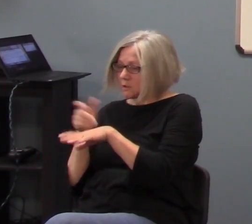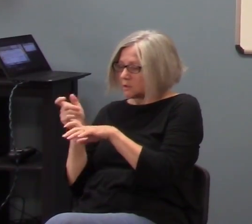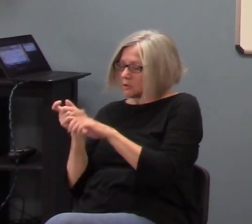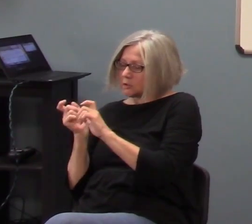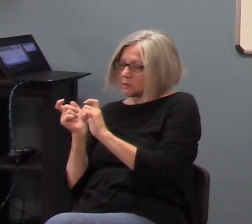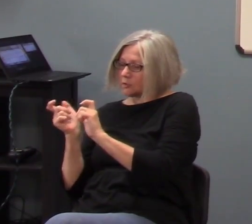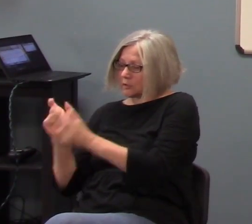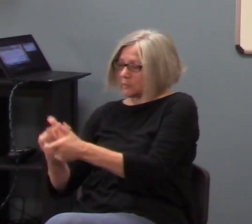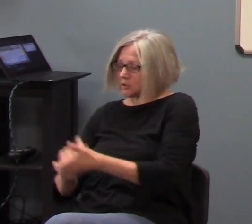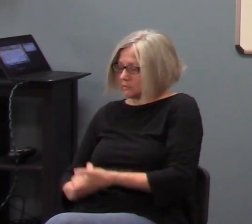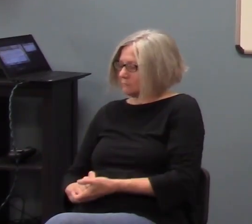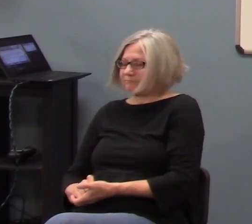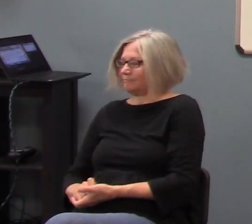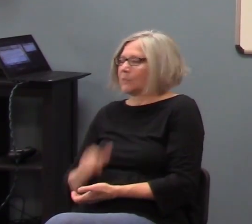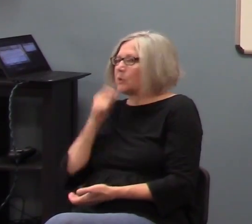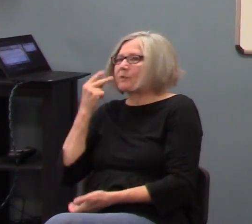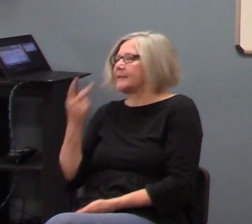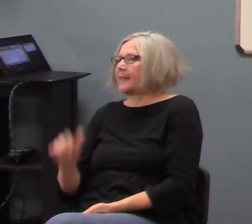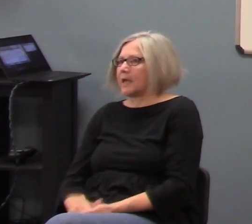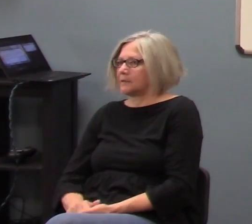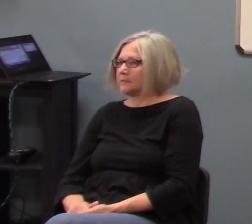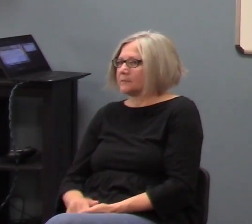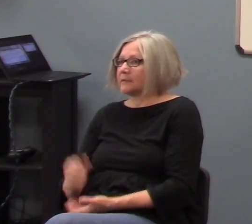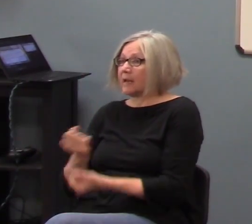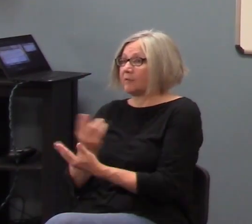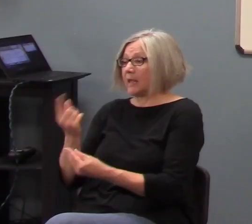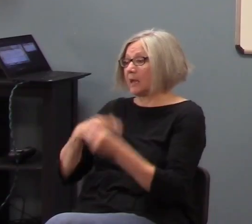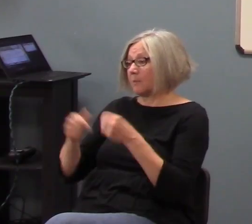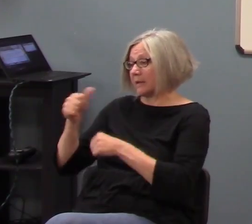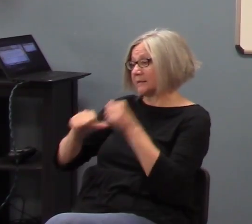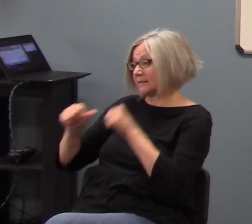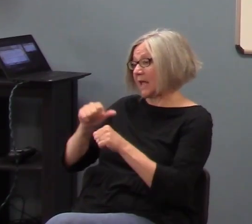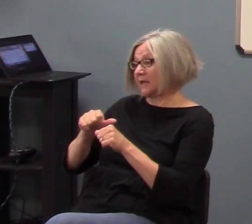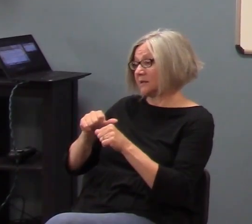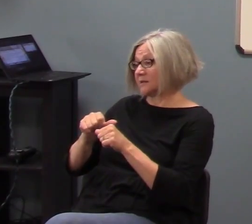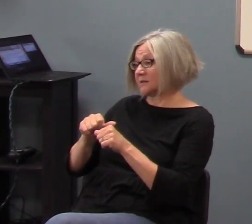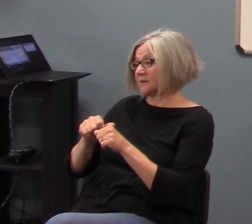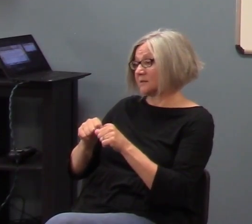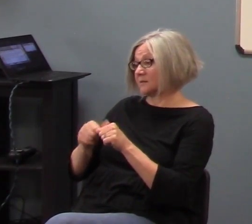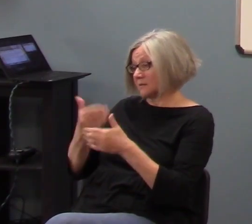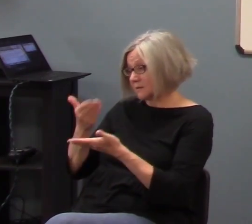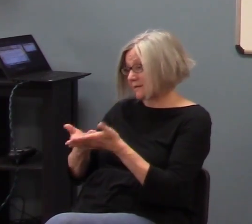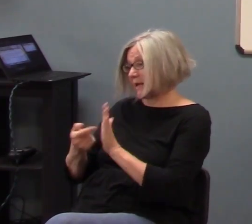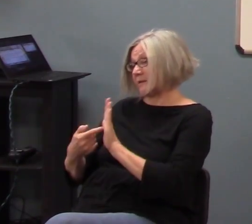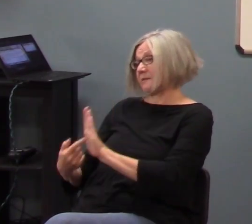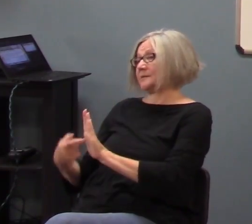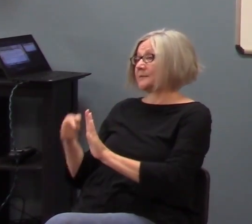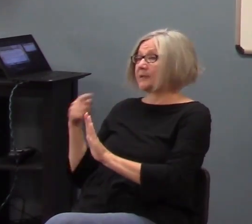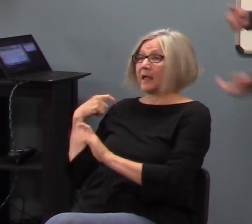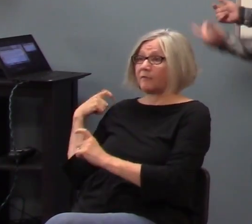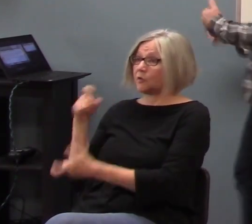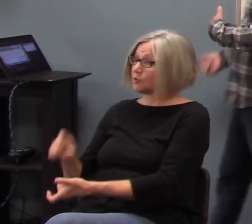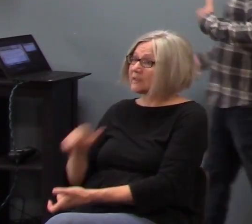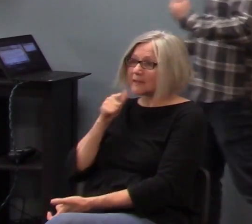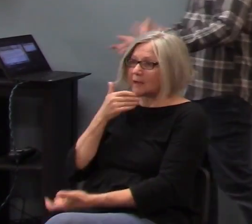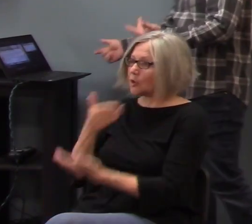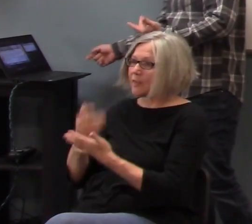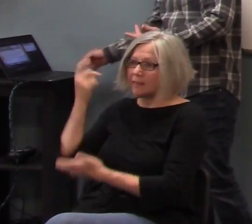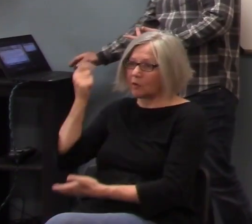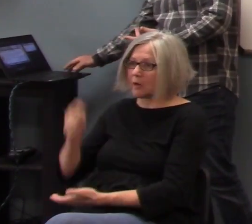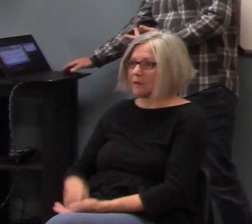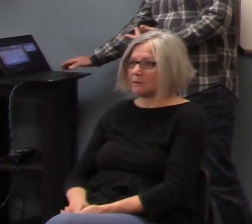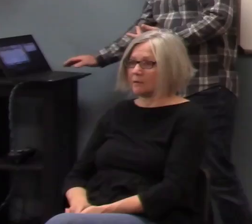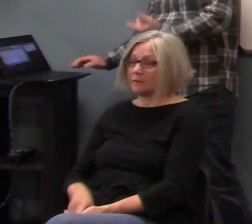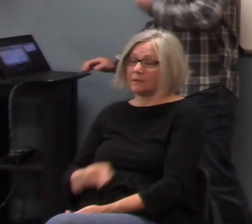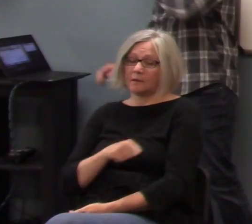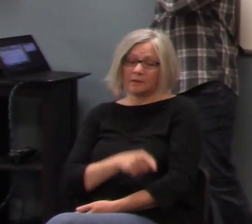see. So again, everything about science says this is not a good theory. The question is, does intelligent